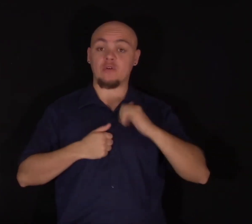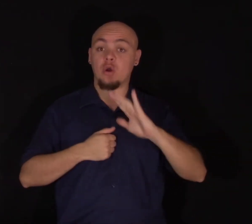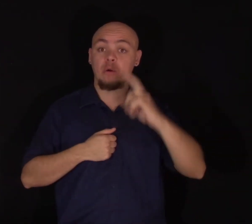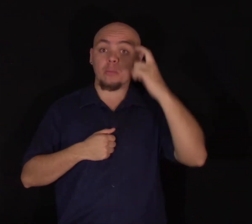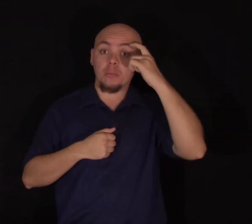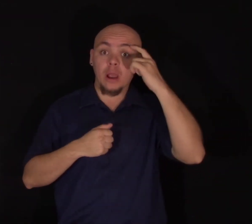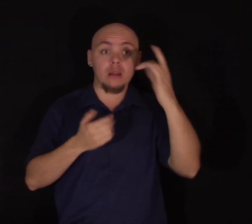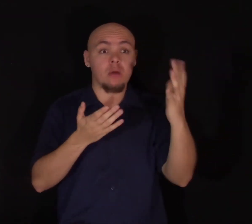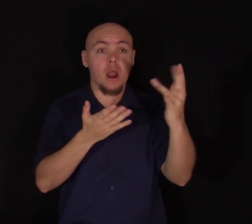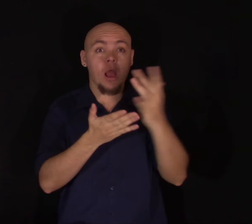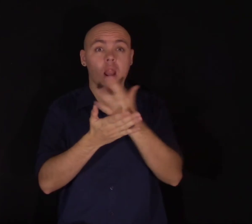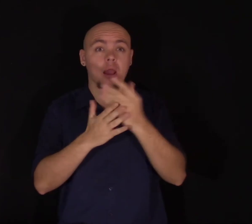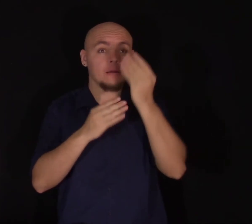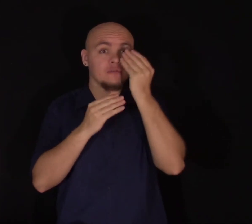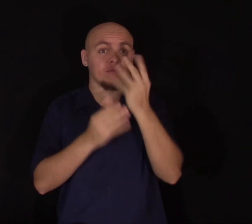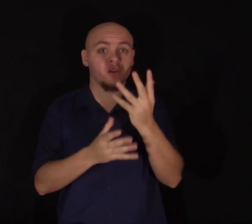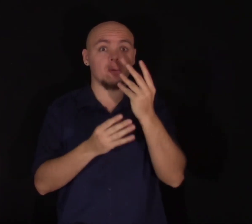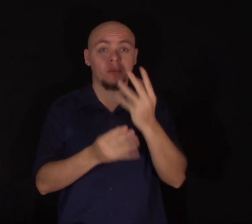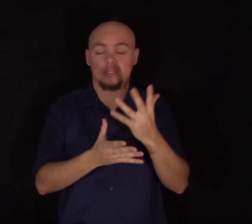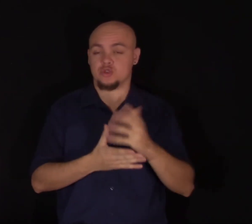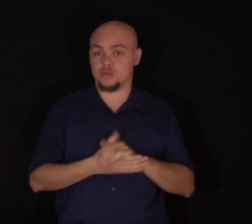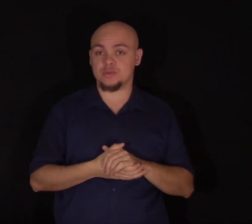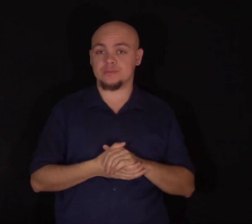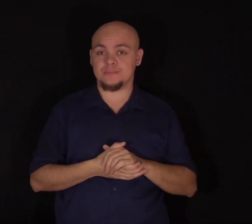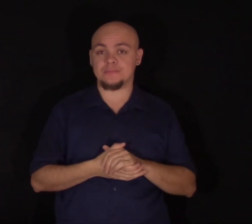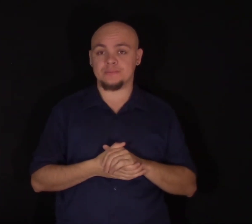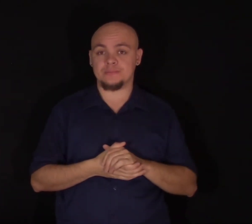was gathering all this information,